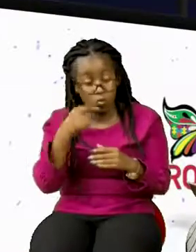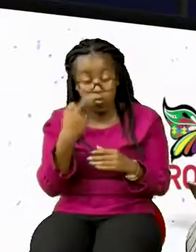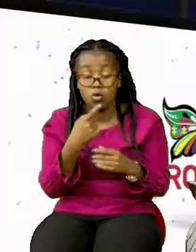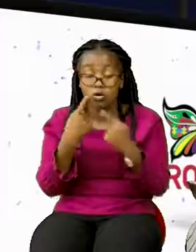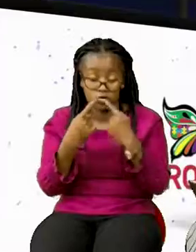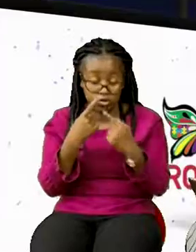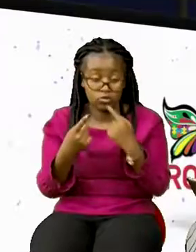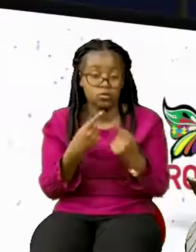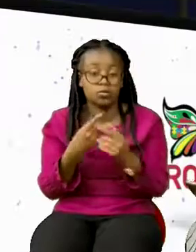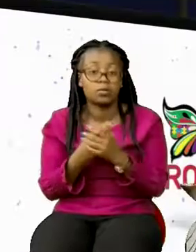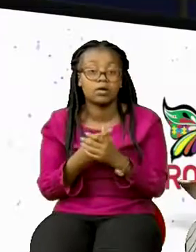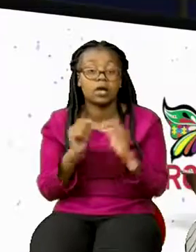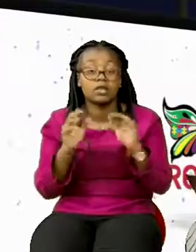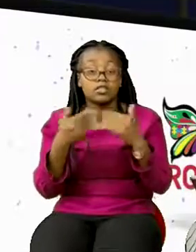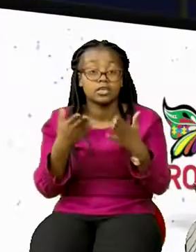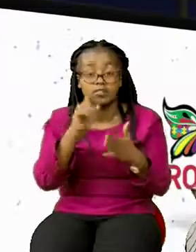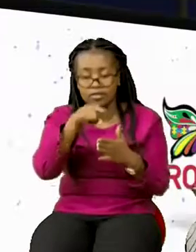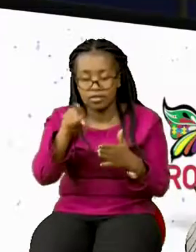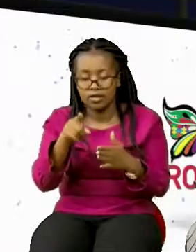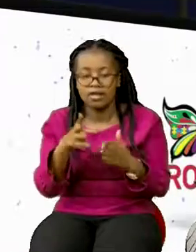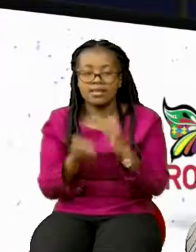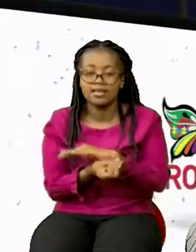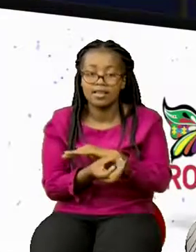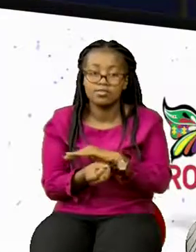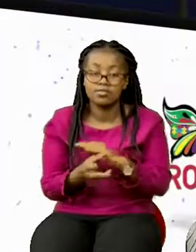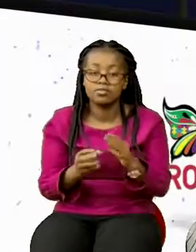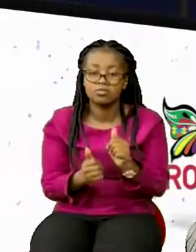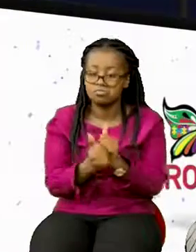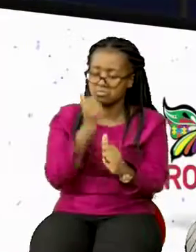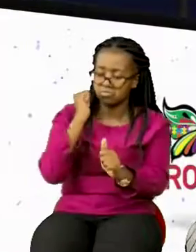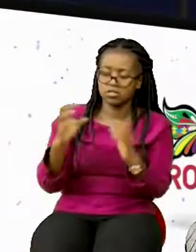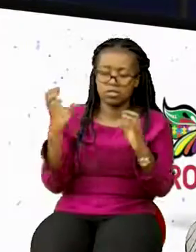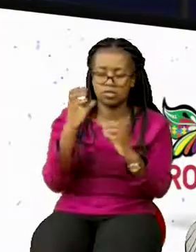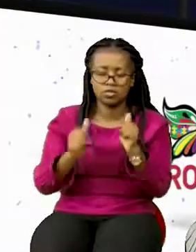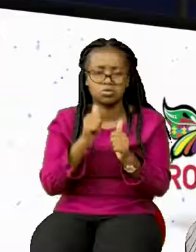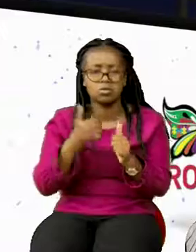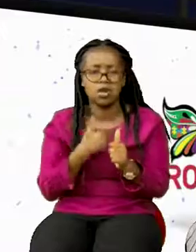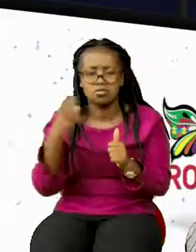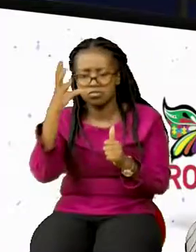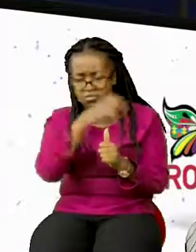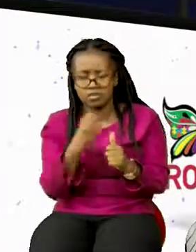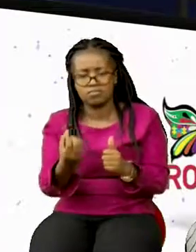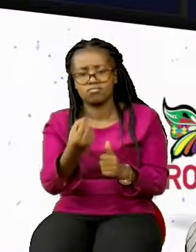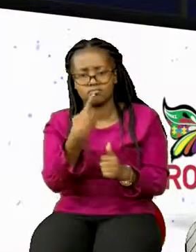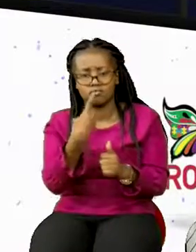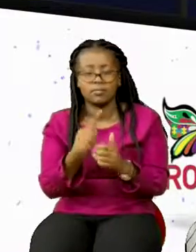that you actually see, so that they give you the right advice and we avoid the cases that we have of